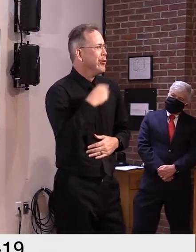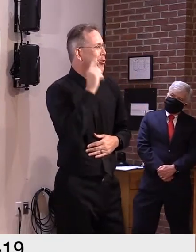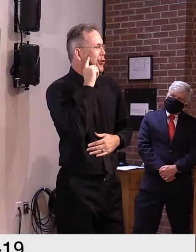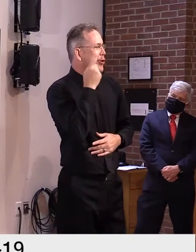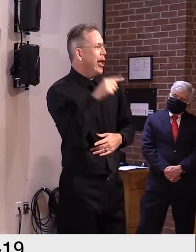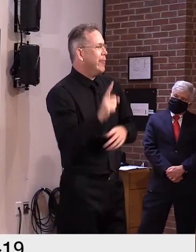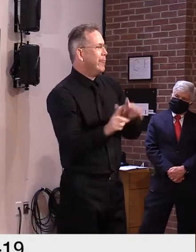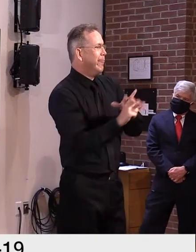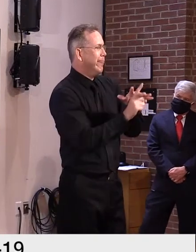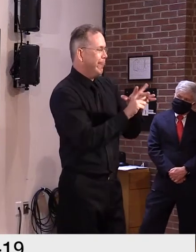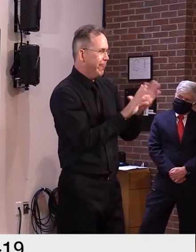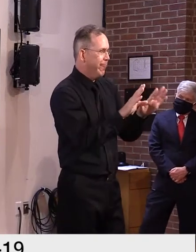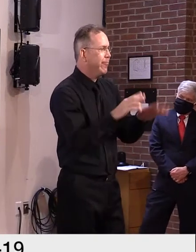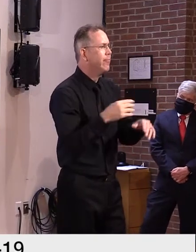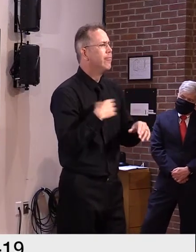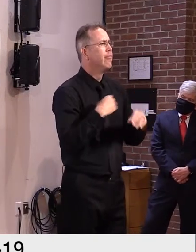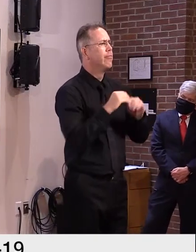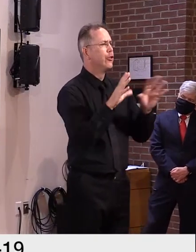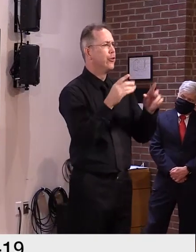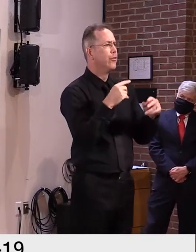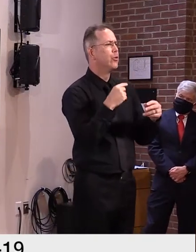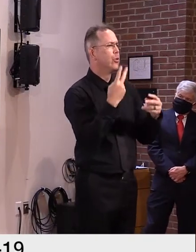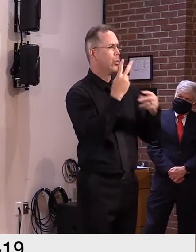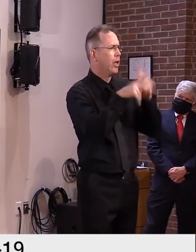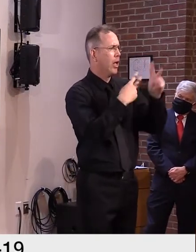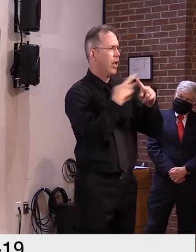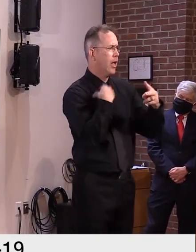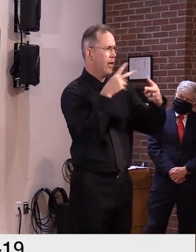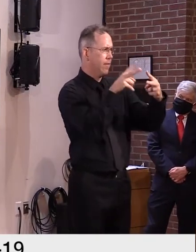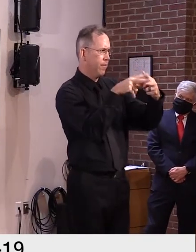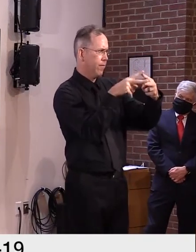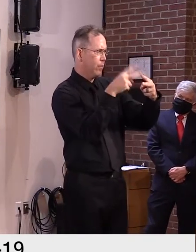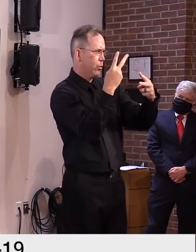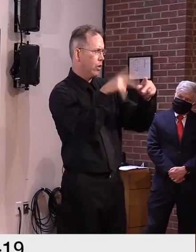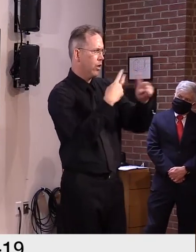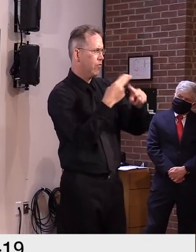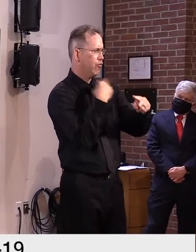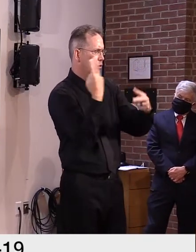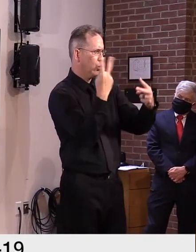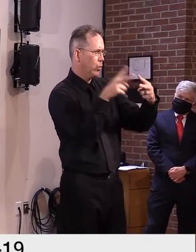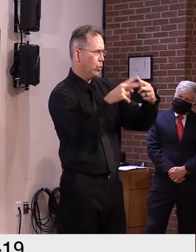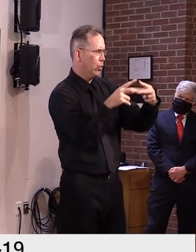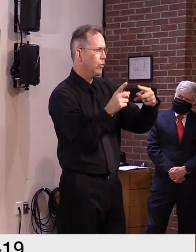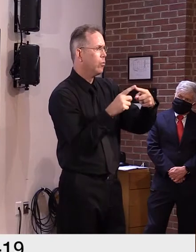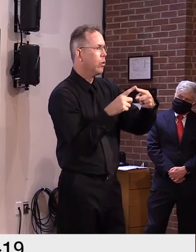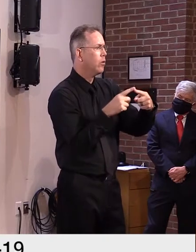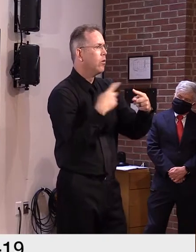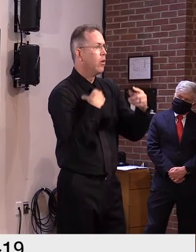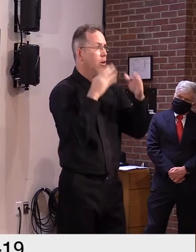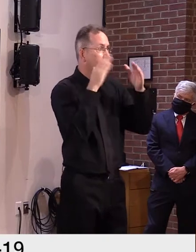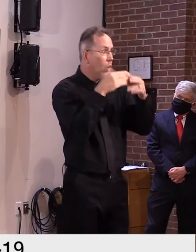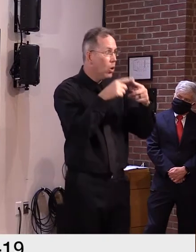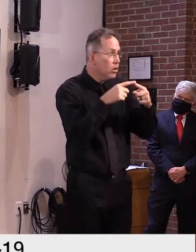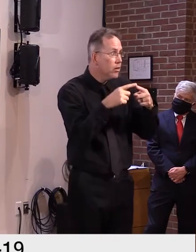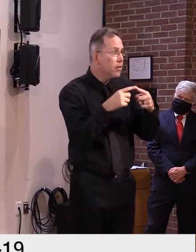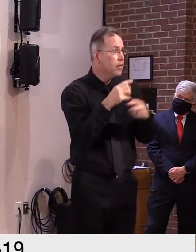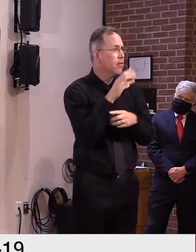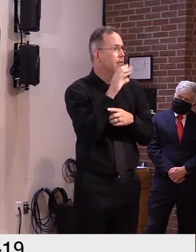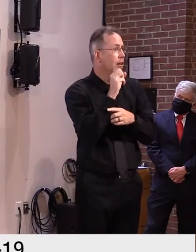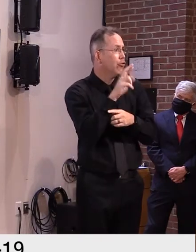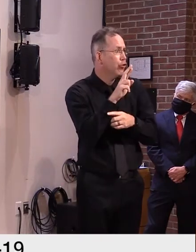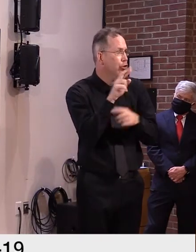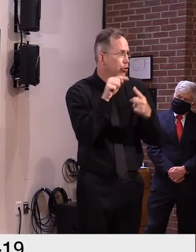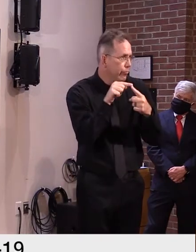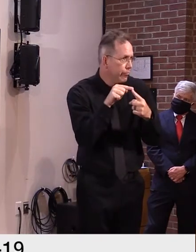there are two types of medical risks. People are focused very much on the cancer risk, which does take